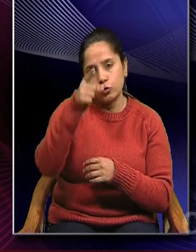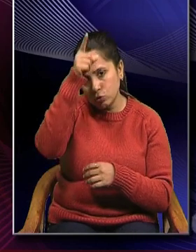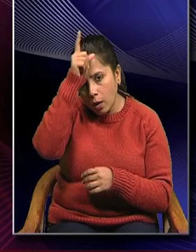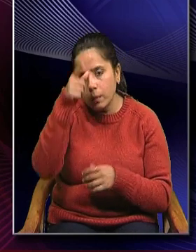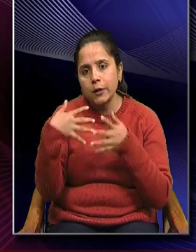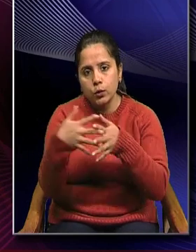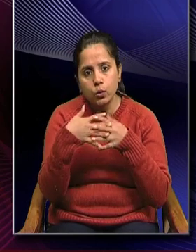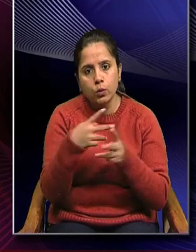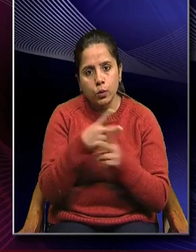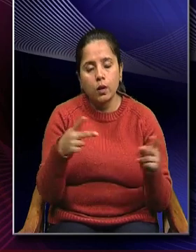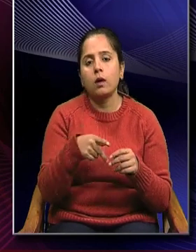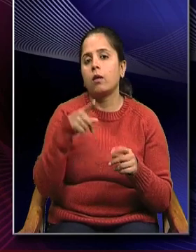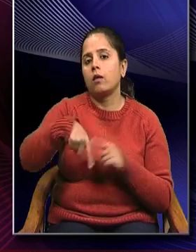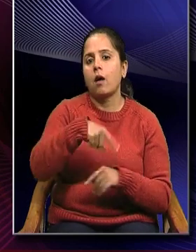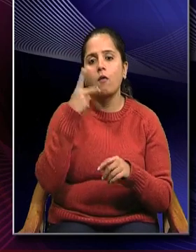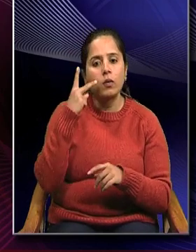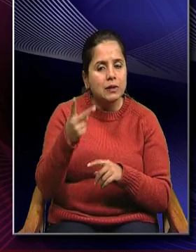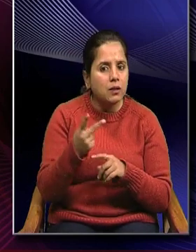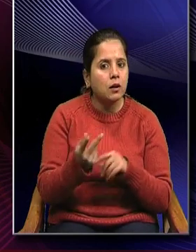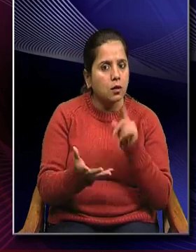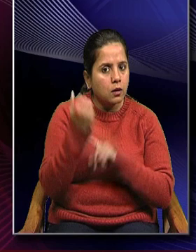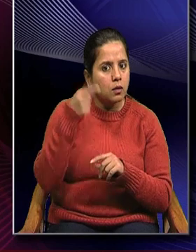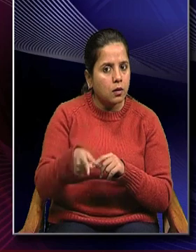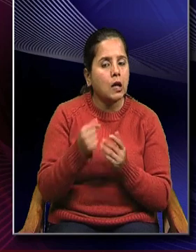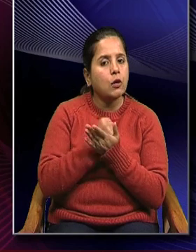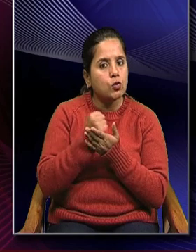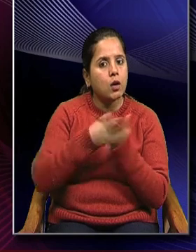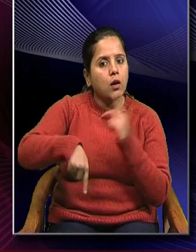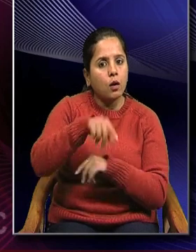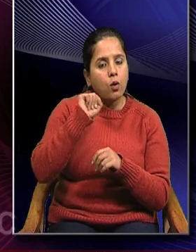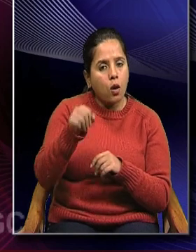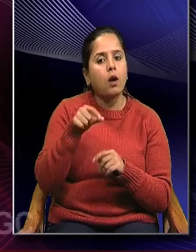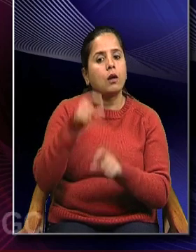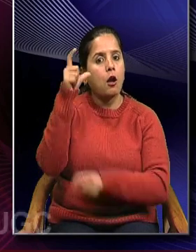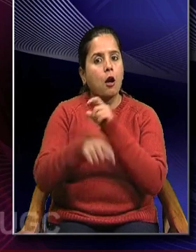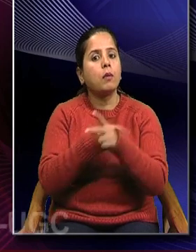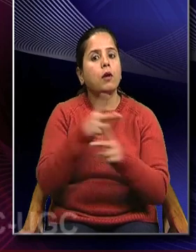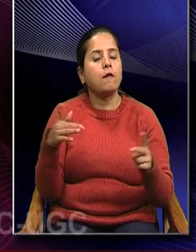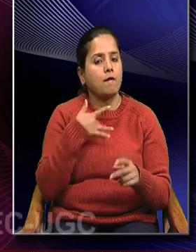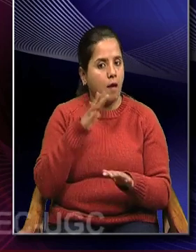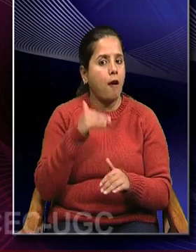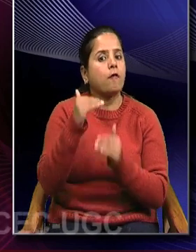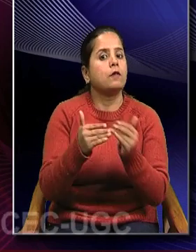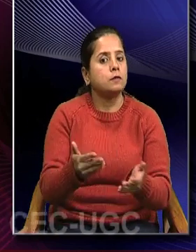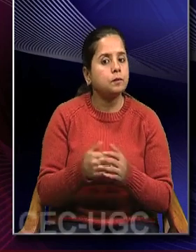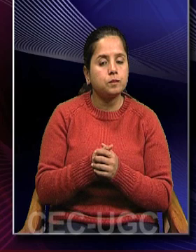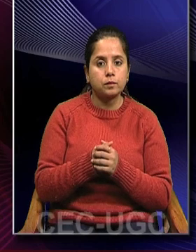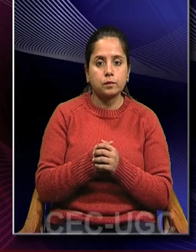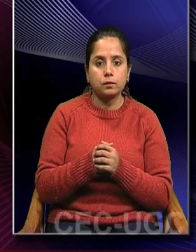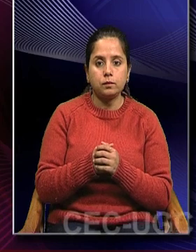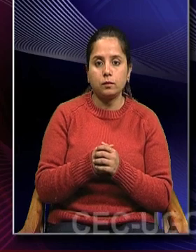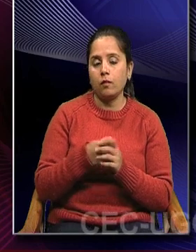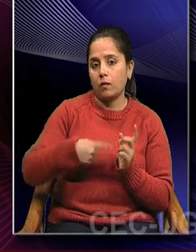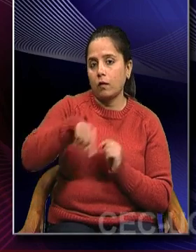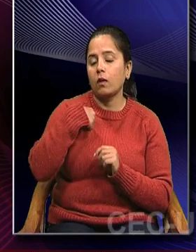US, and how they were trying to catch up with Britain in industrialization as well. And